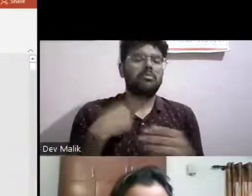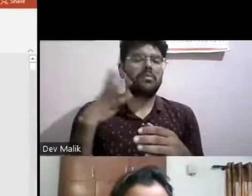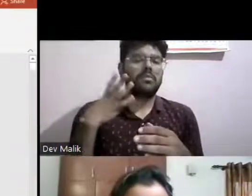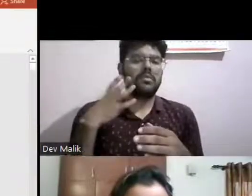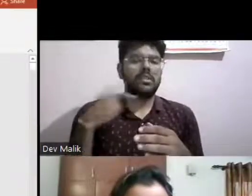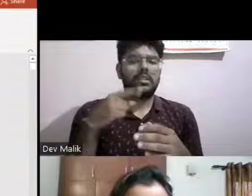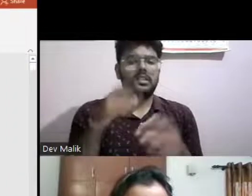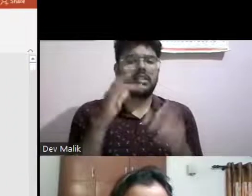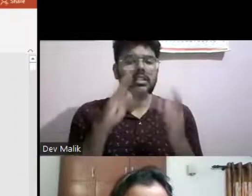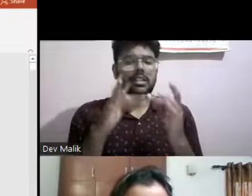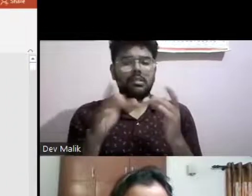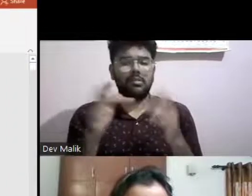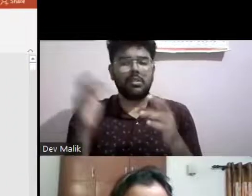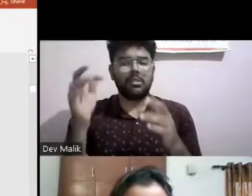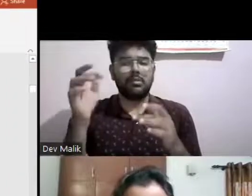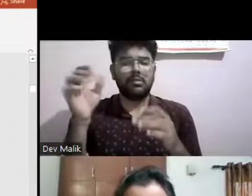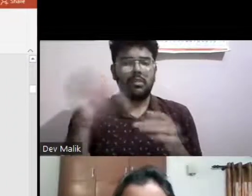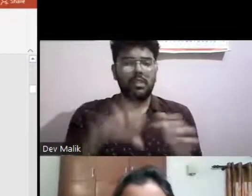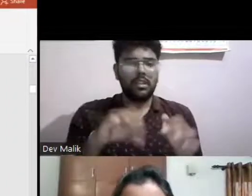end.